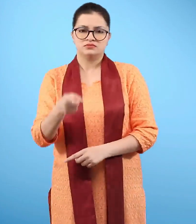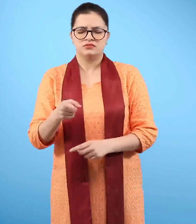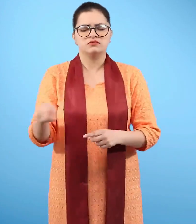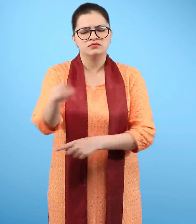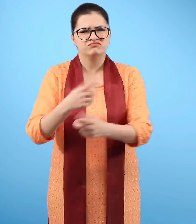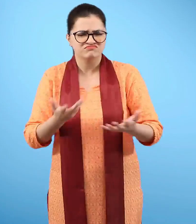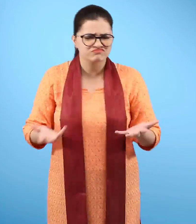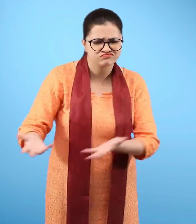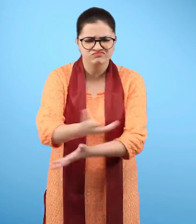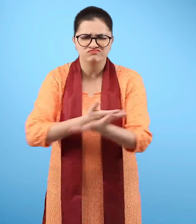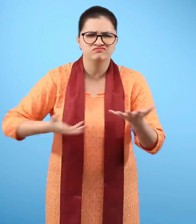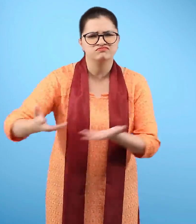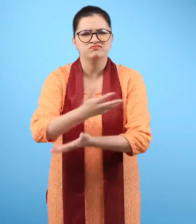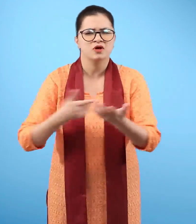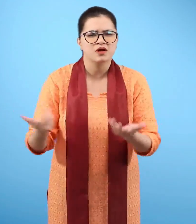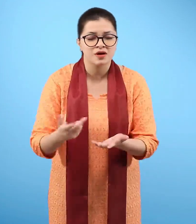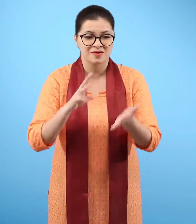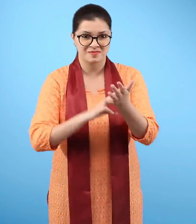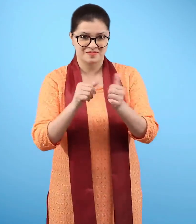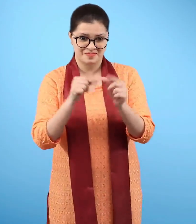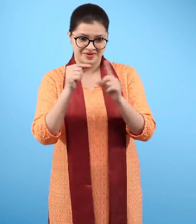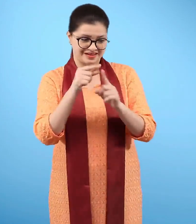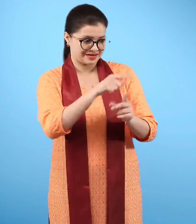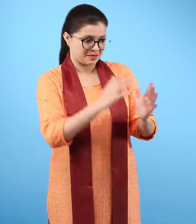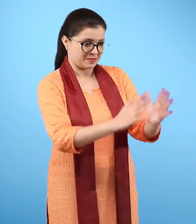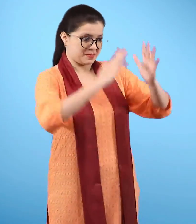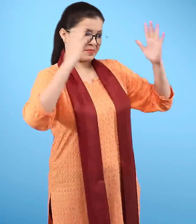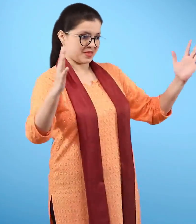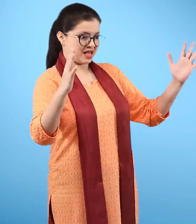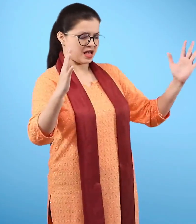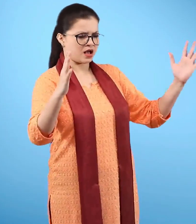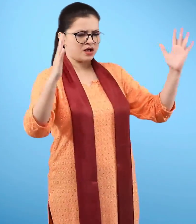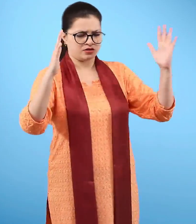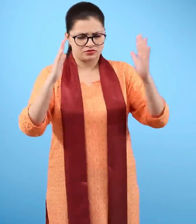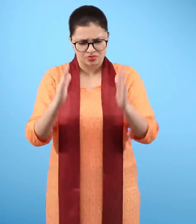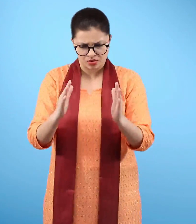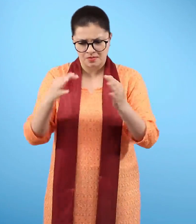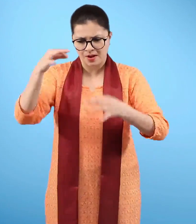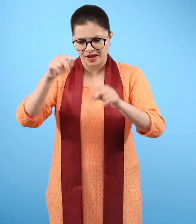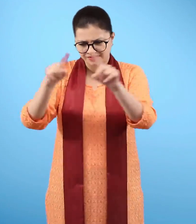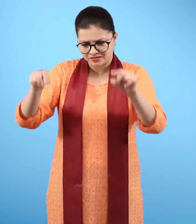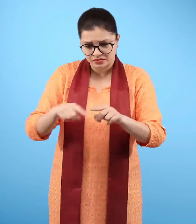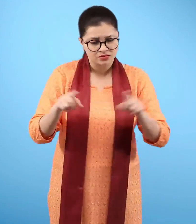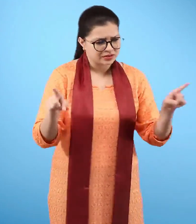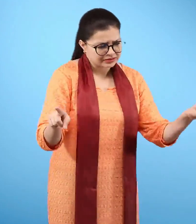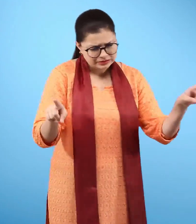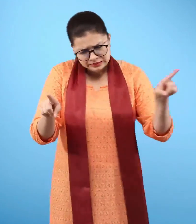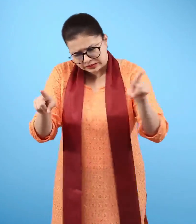We need to discuss that when we show a big area on paper, We have to reduce it by a